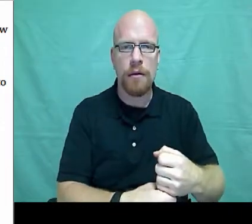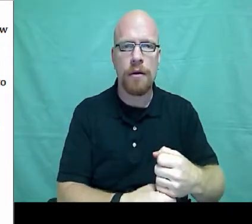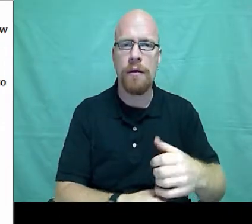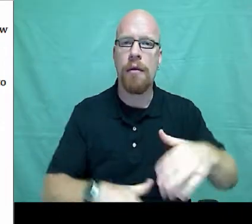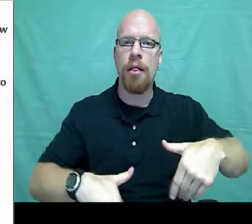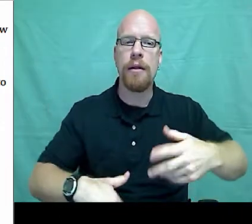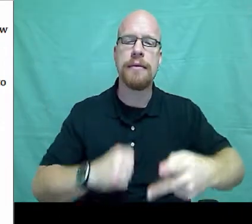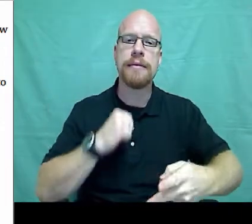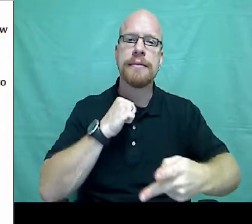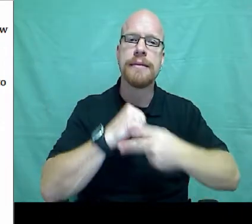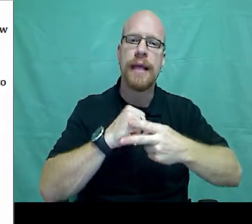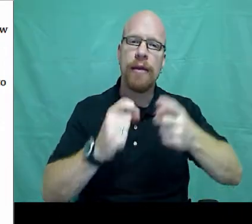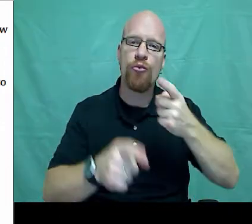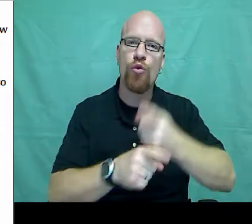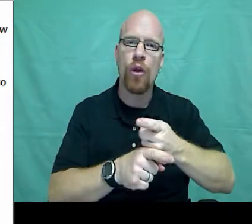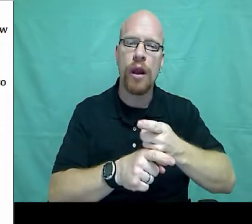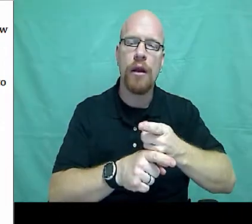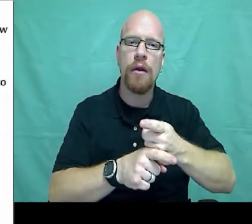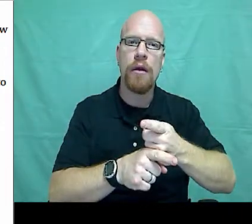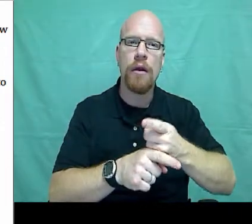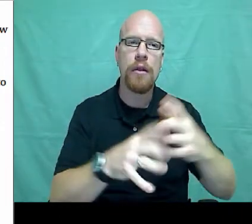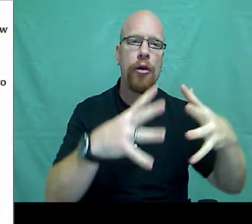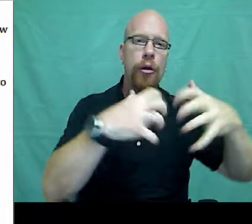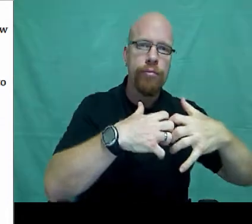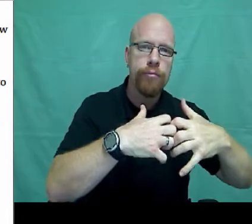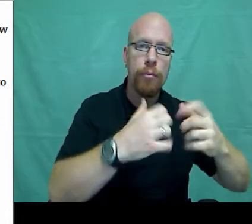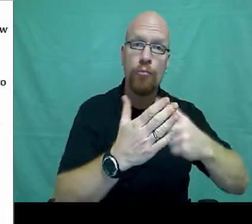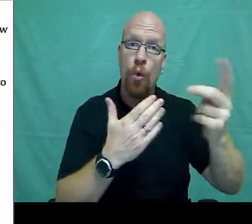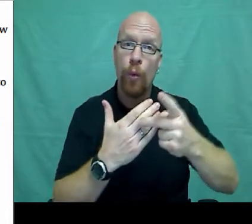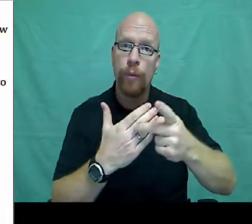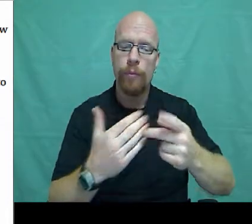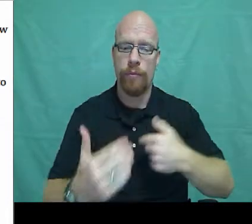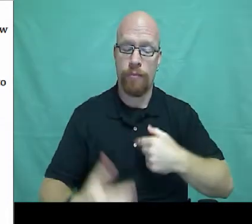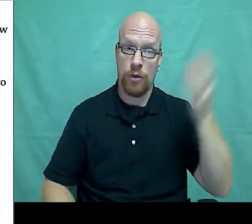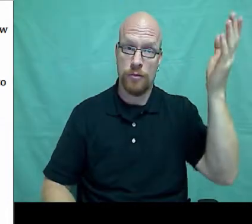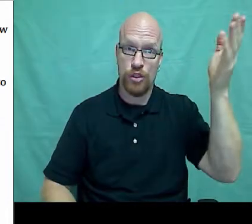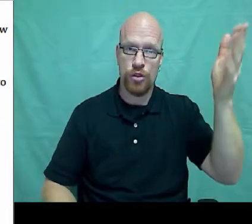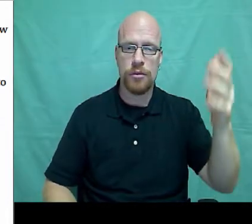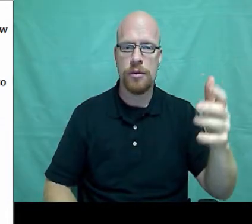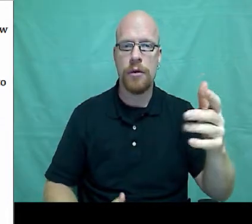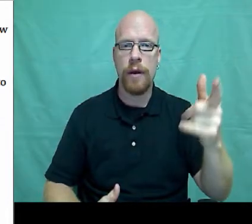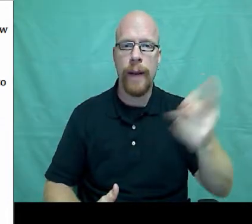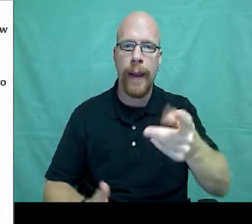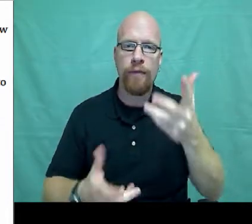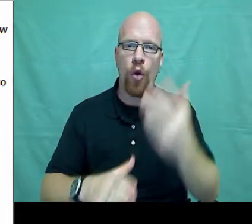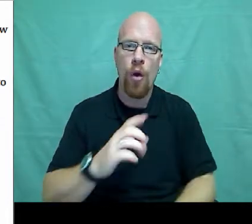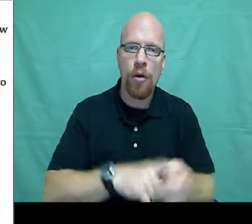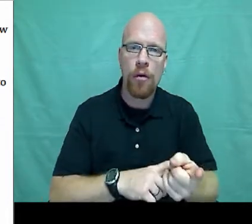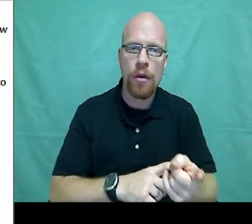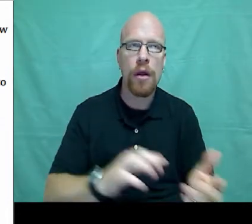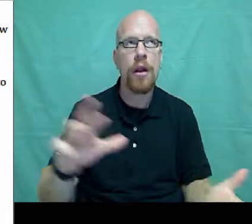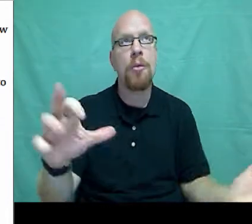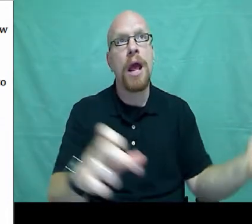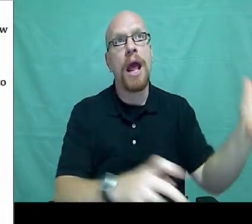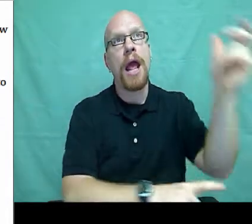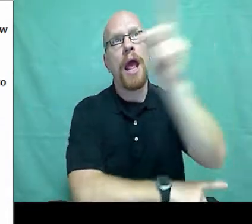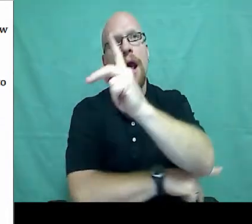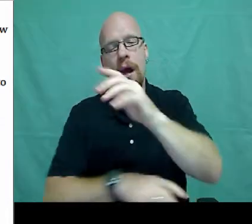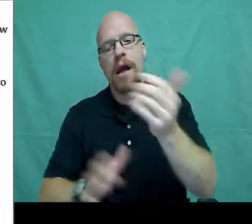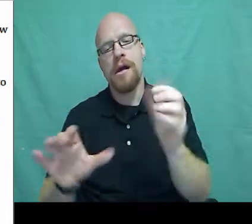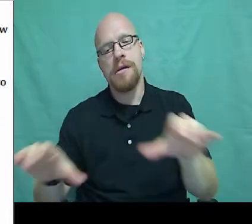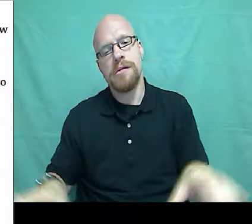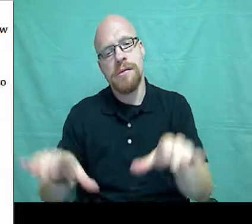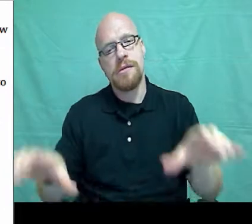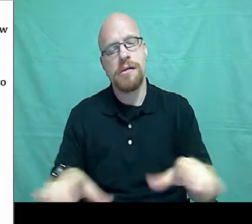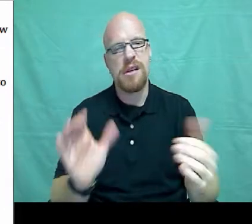didn't save often enough, and the program froze. I had to restart my program. I lost half